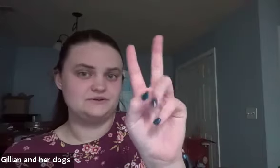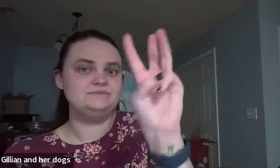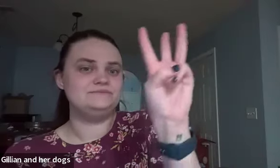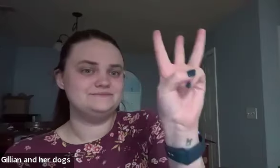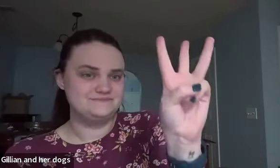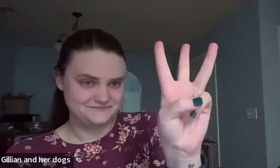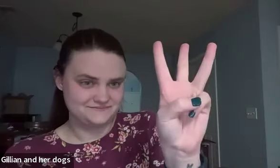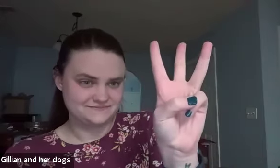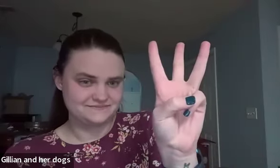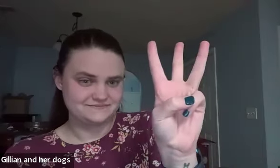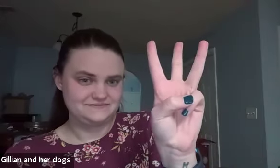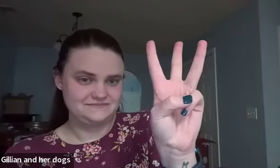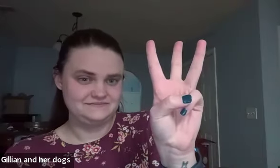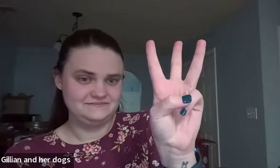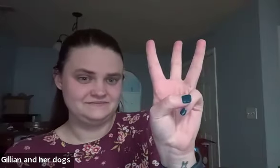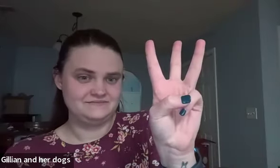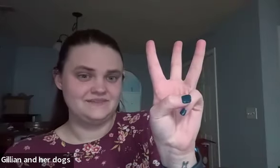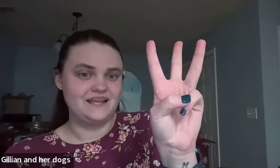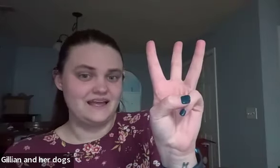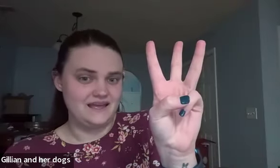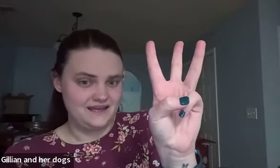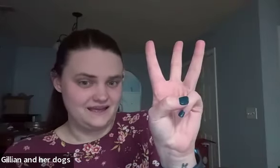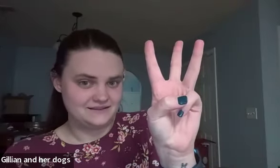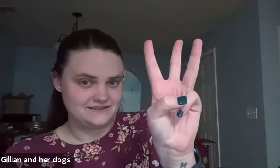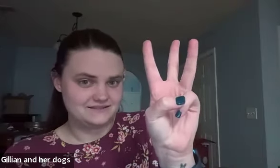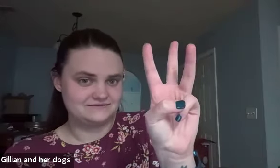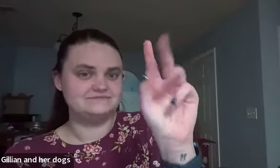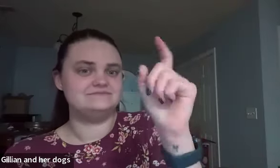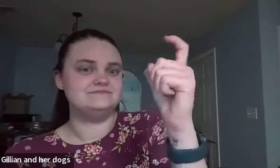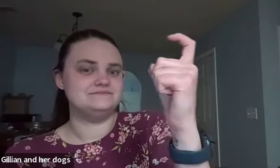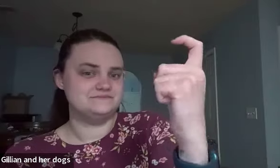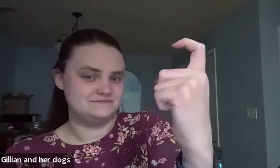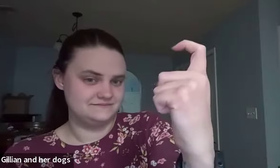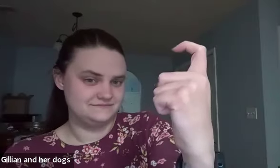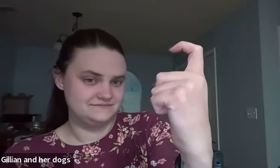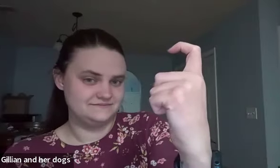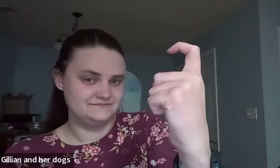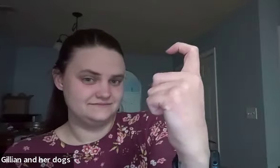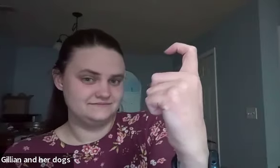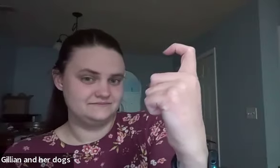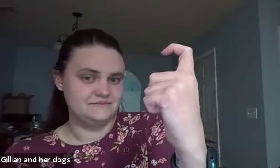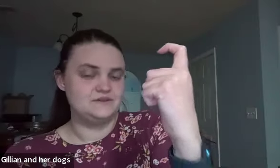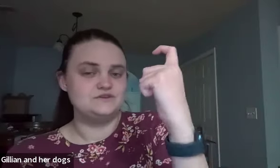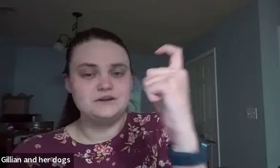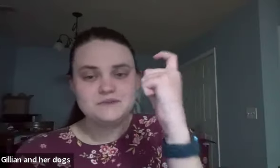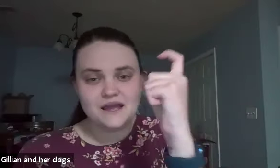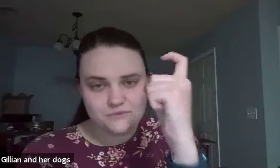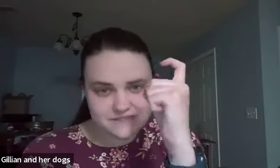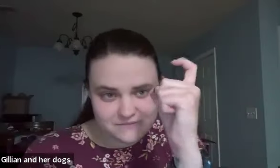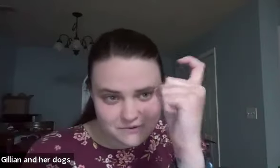W, X. So here's my helpful tidbit